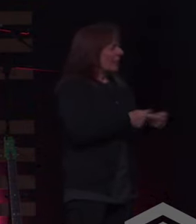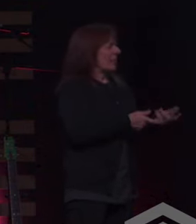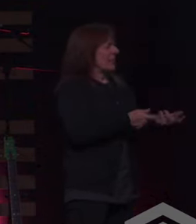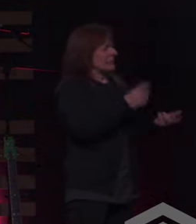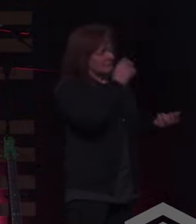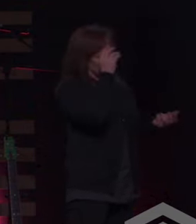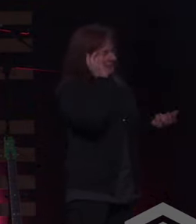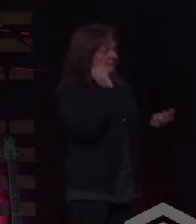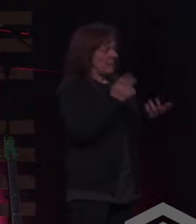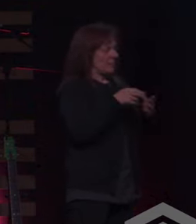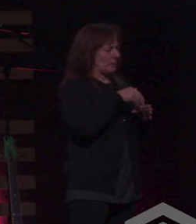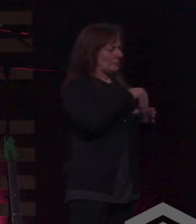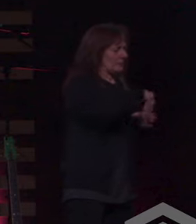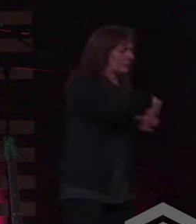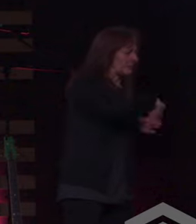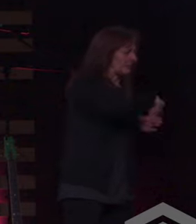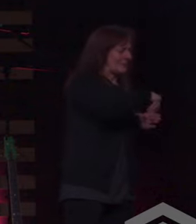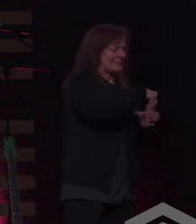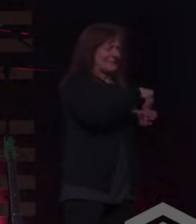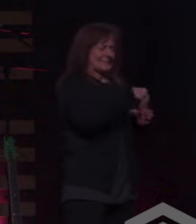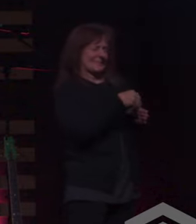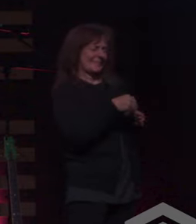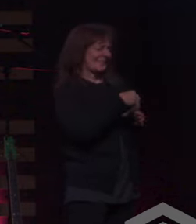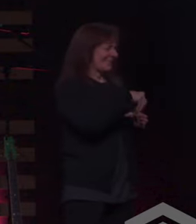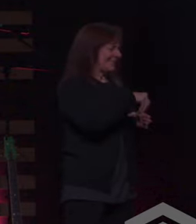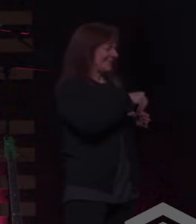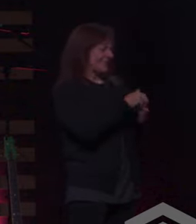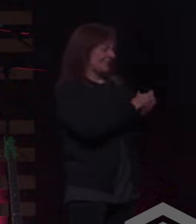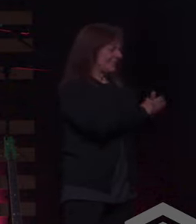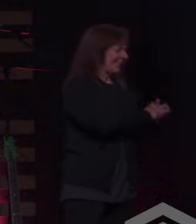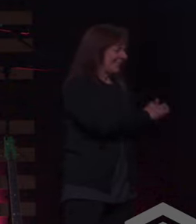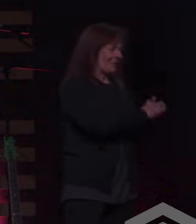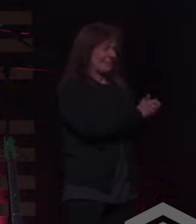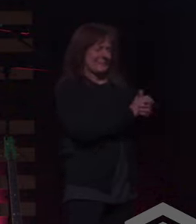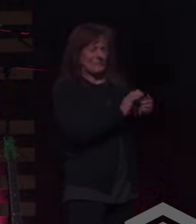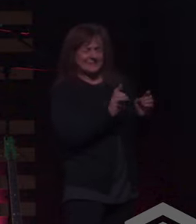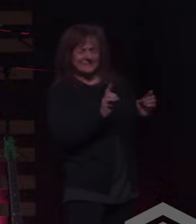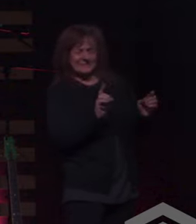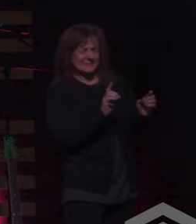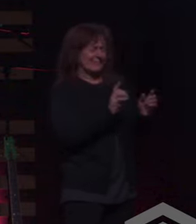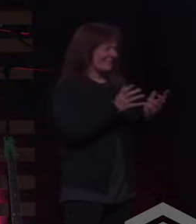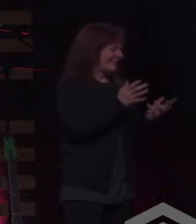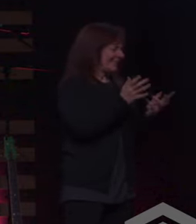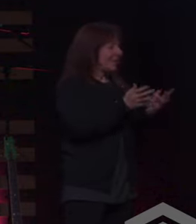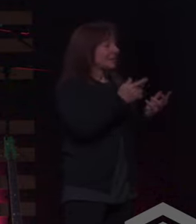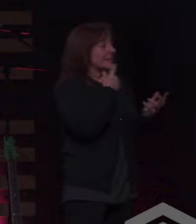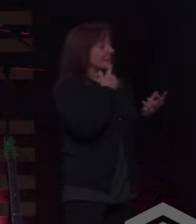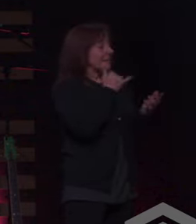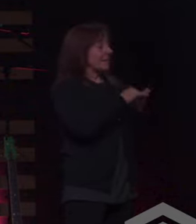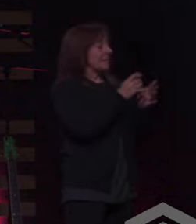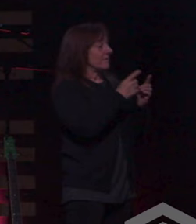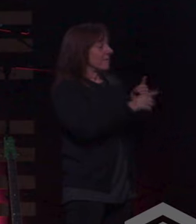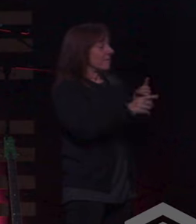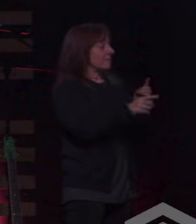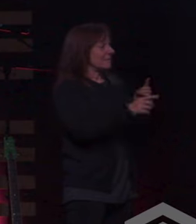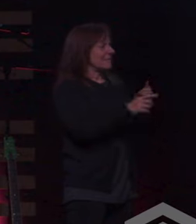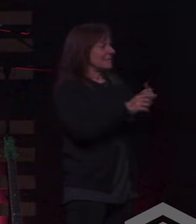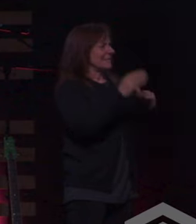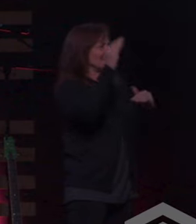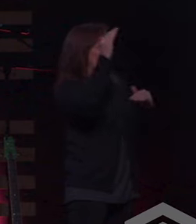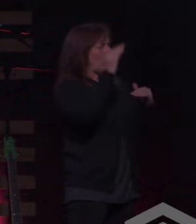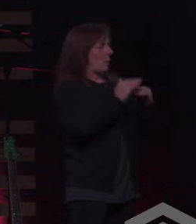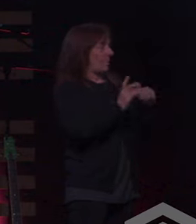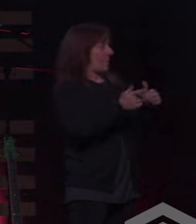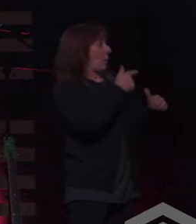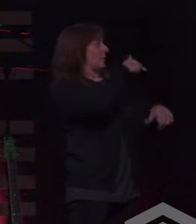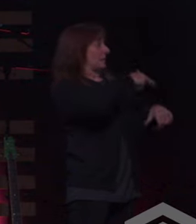you, you may be walking that situation right now. They say that divorce is in decline right now. For the